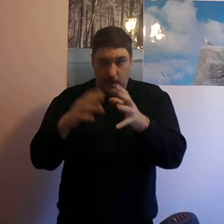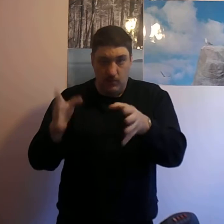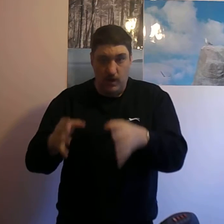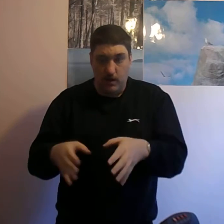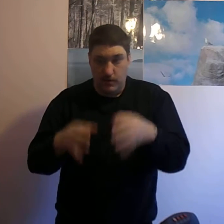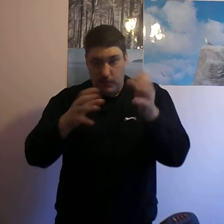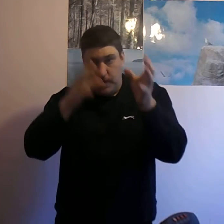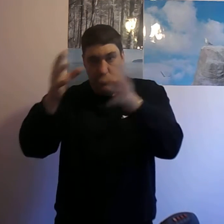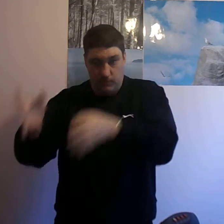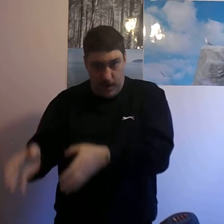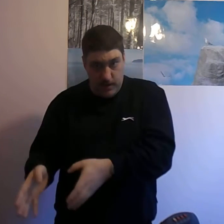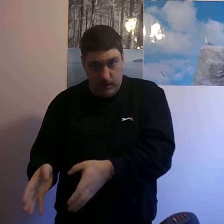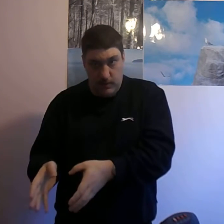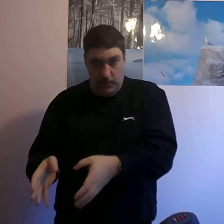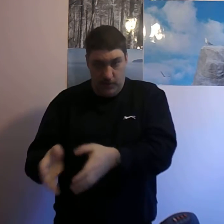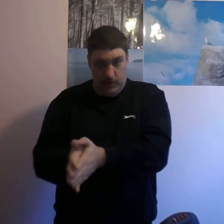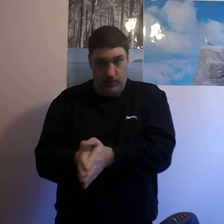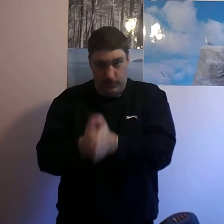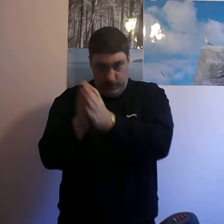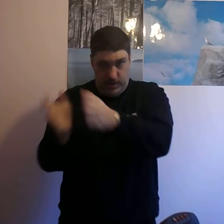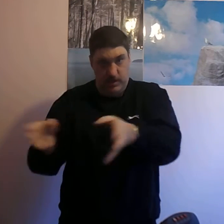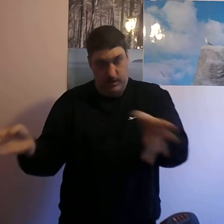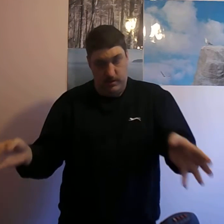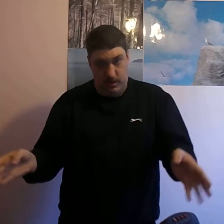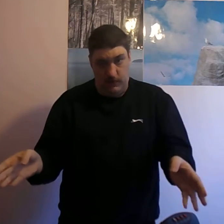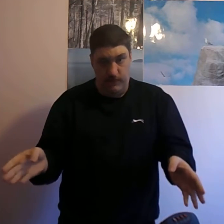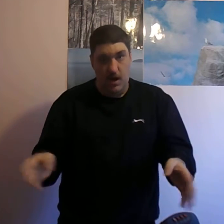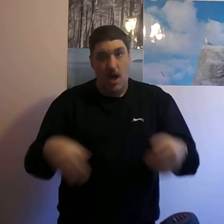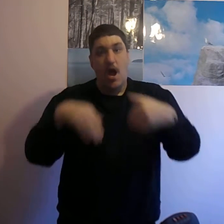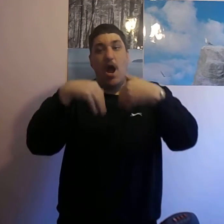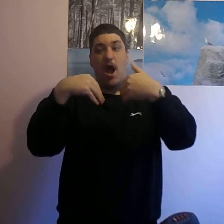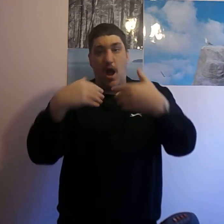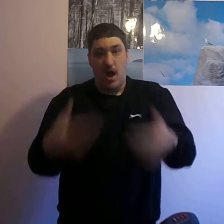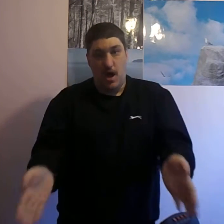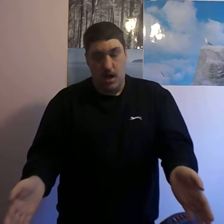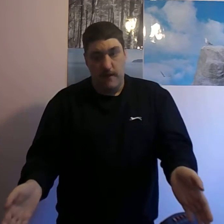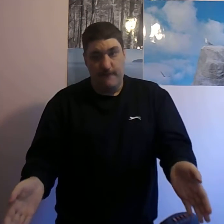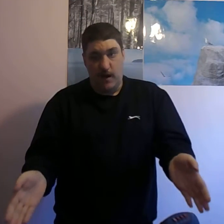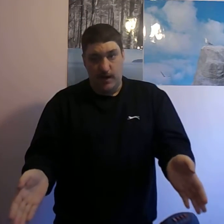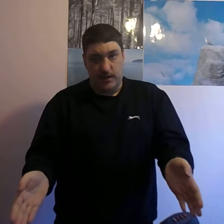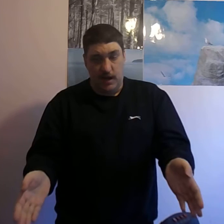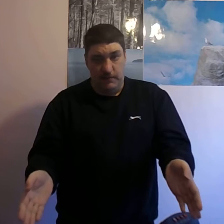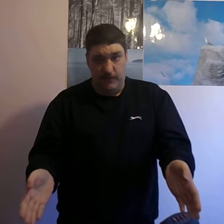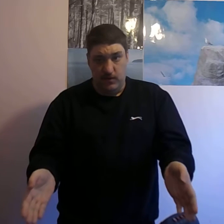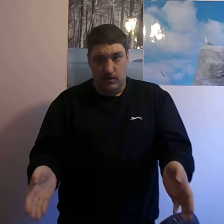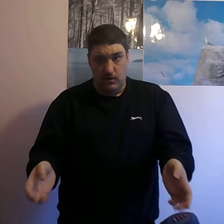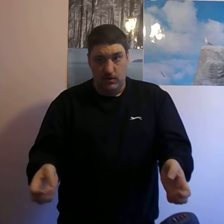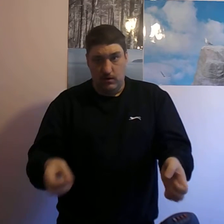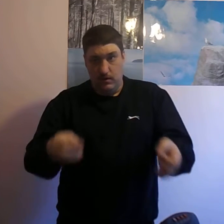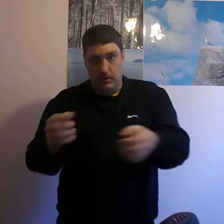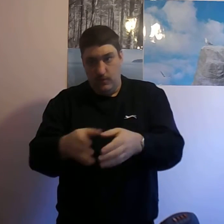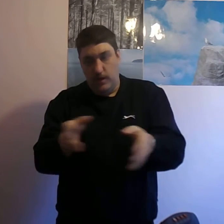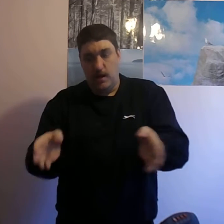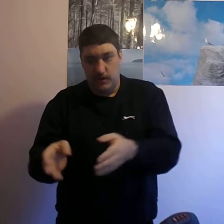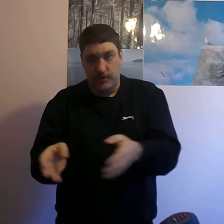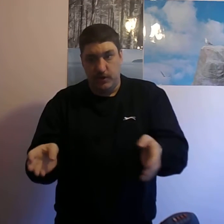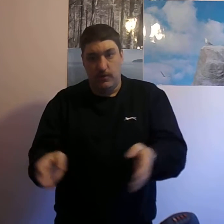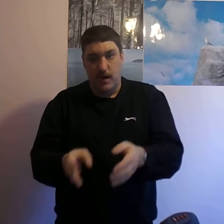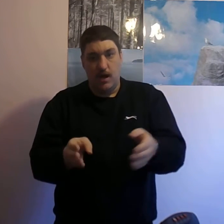why can't you put people's brains into computers, onto discs and stuff, and if I die before you work out how to do that,